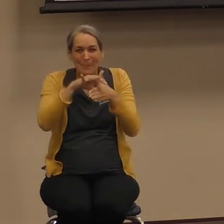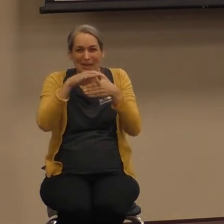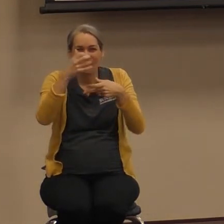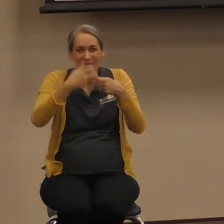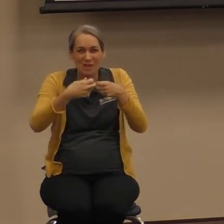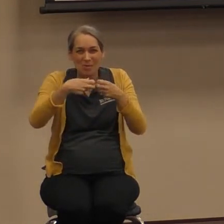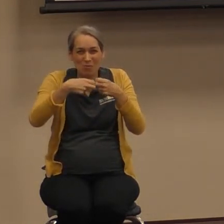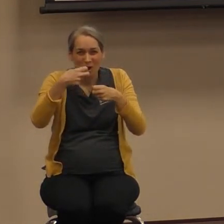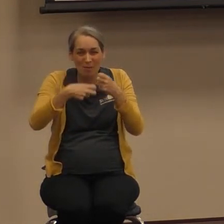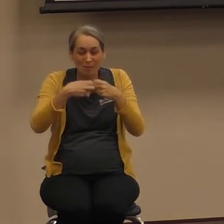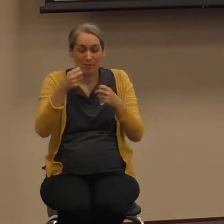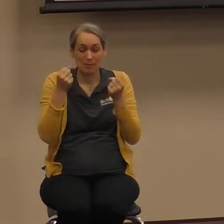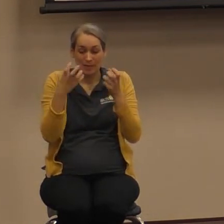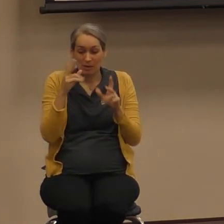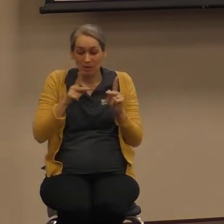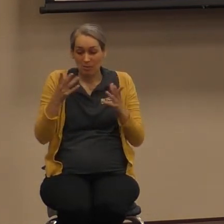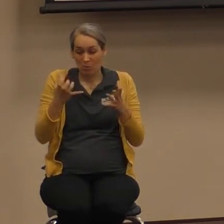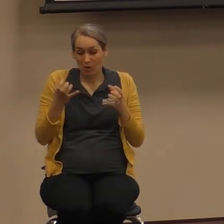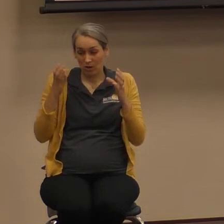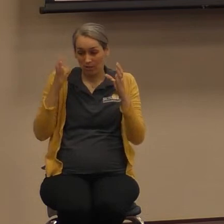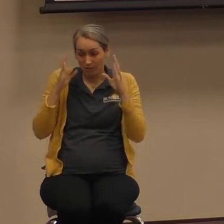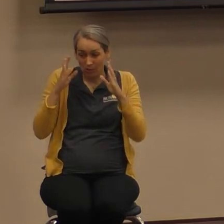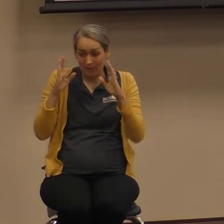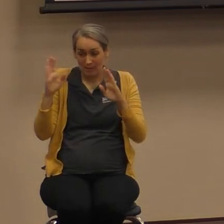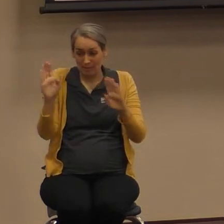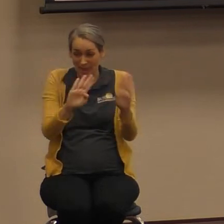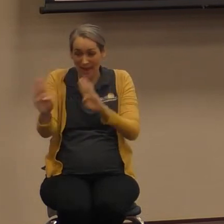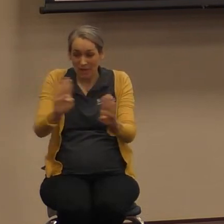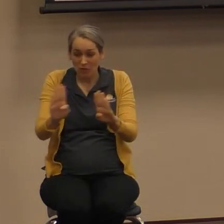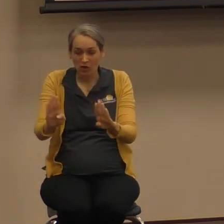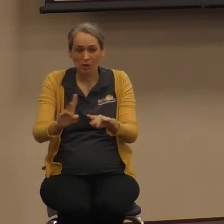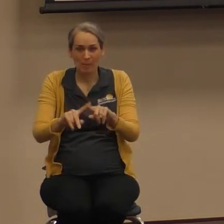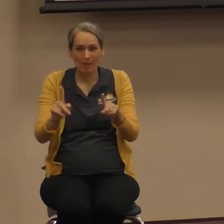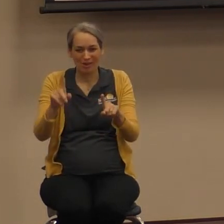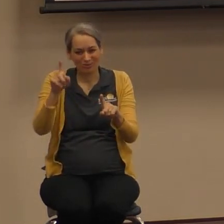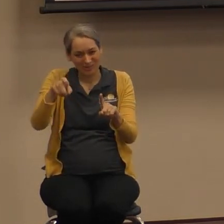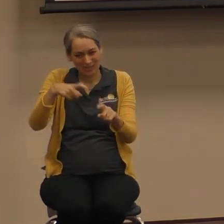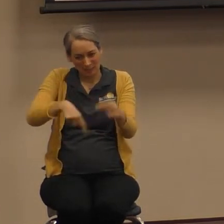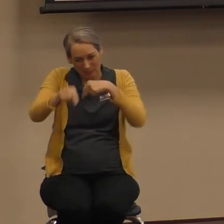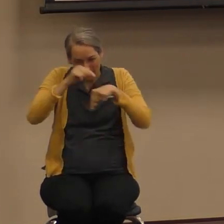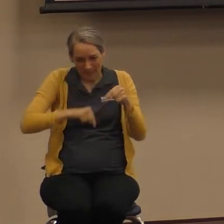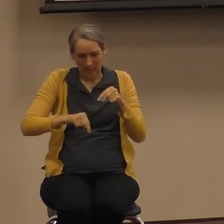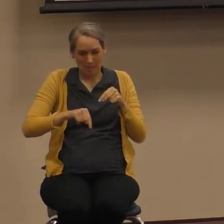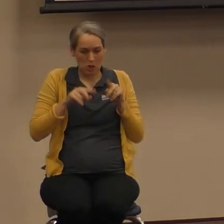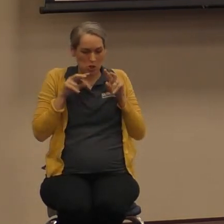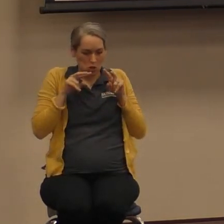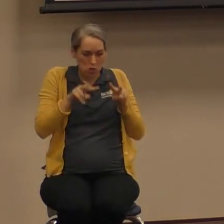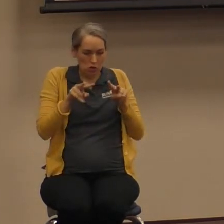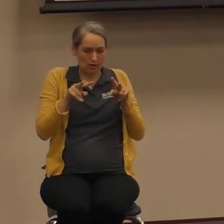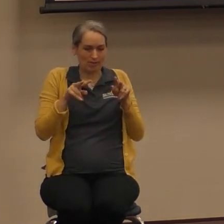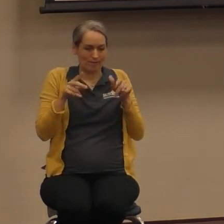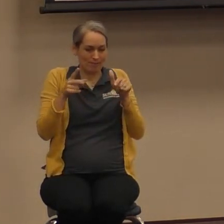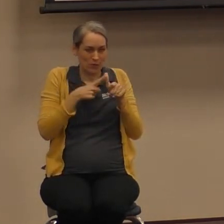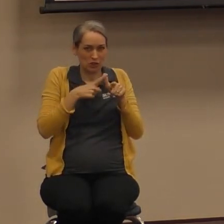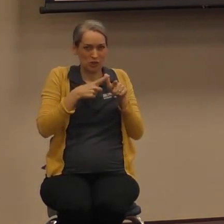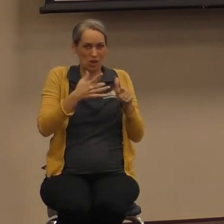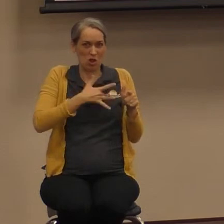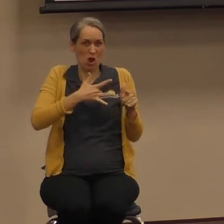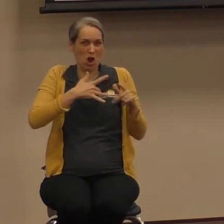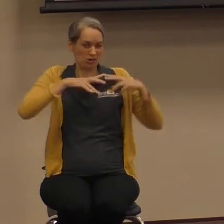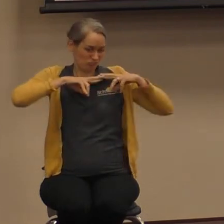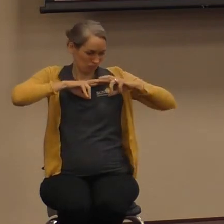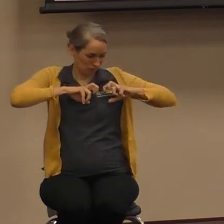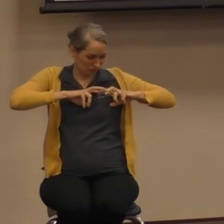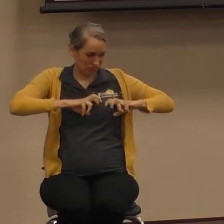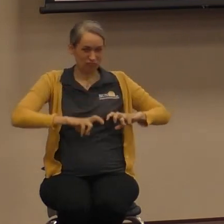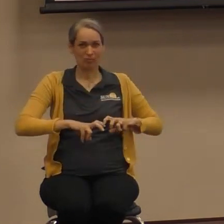behavior. But they never really understand the heart of it. What's really underneath that? Fourth is the cure. That's where we're going to get